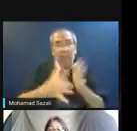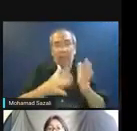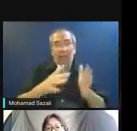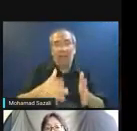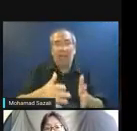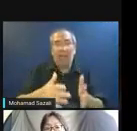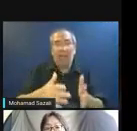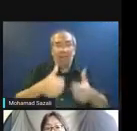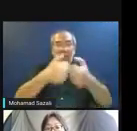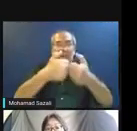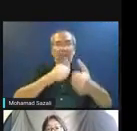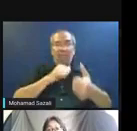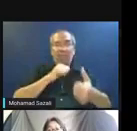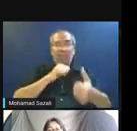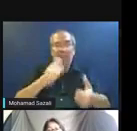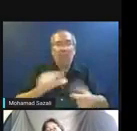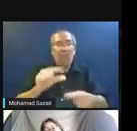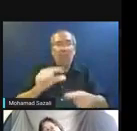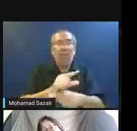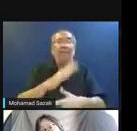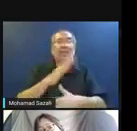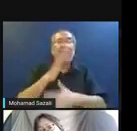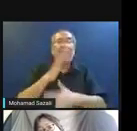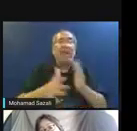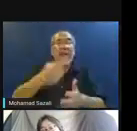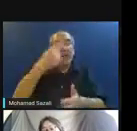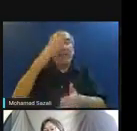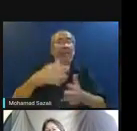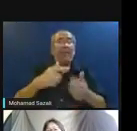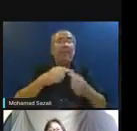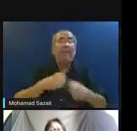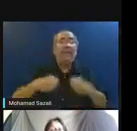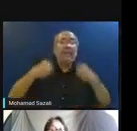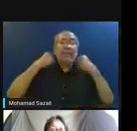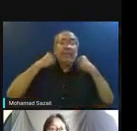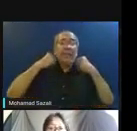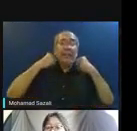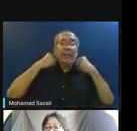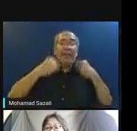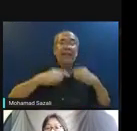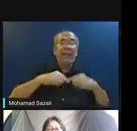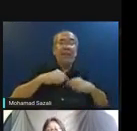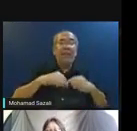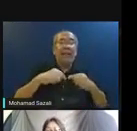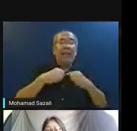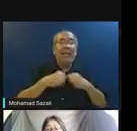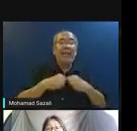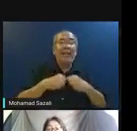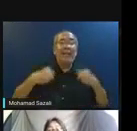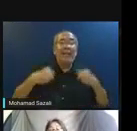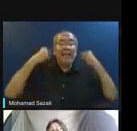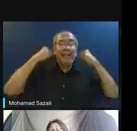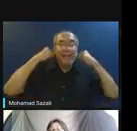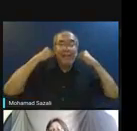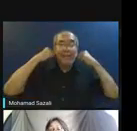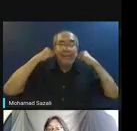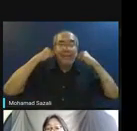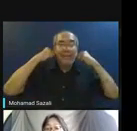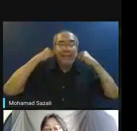Chinese community. And what about the Indians? The Indians do not bersanding. The Indians do not have tea ceremony. But the